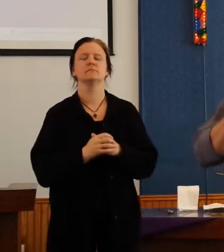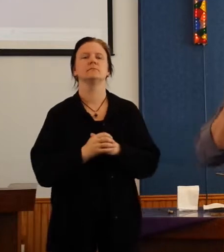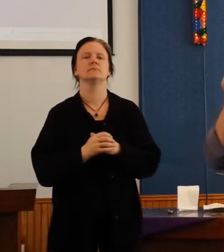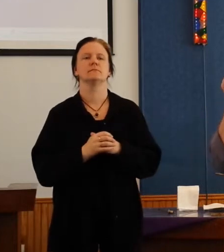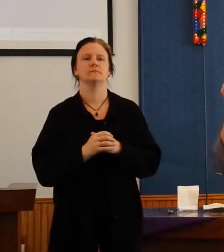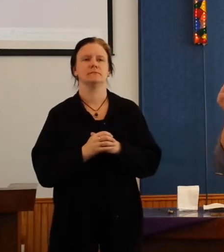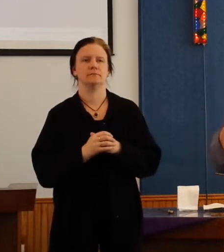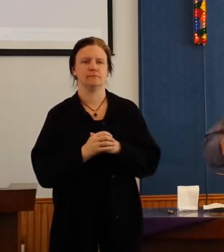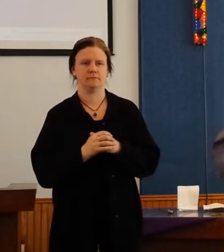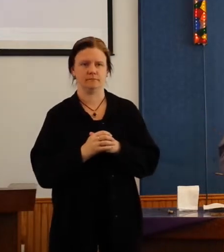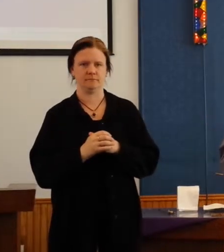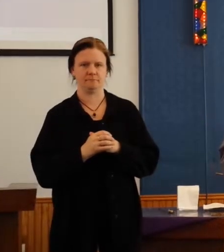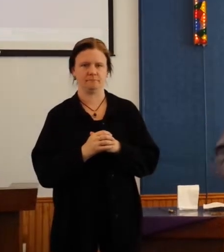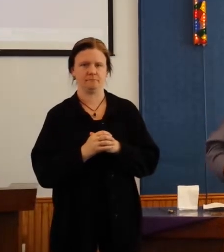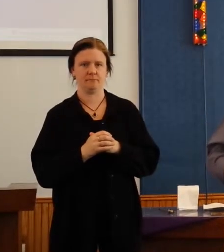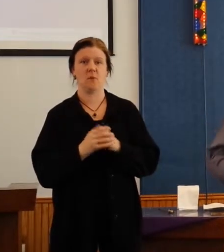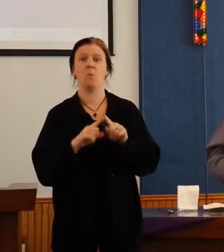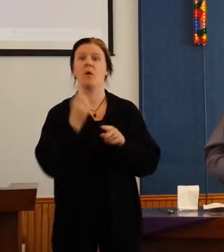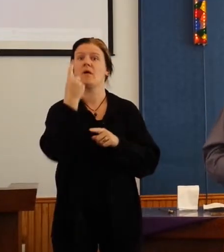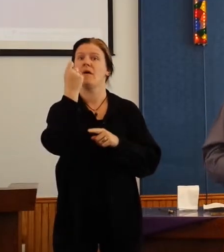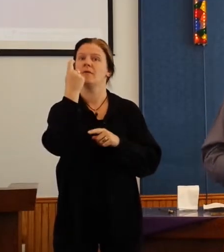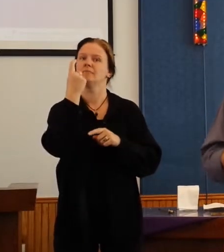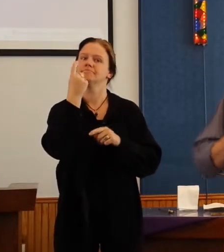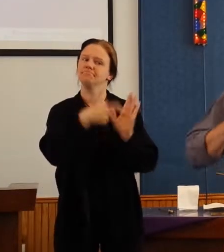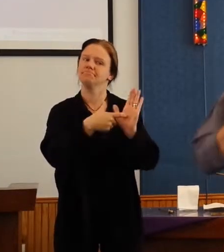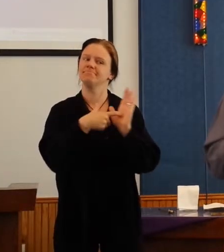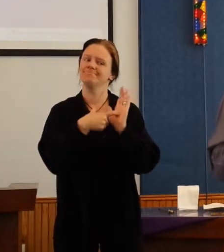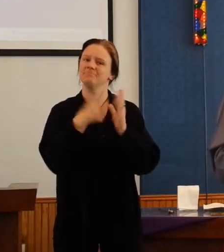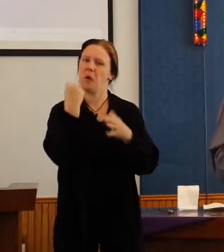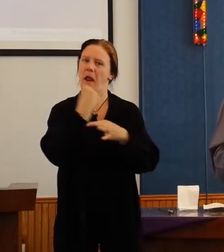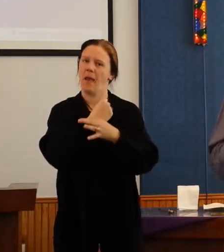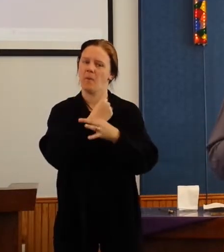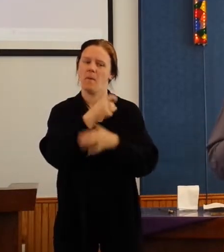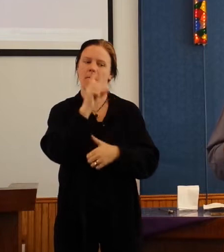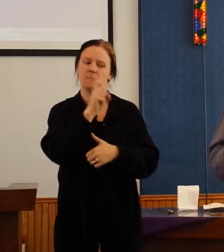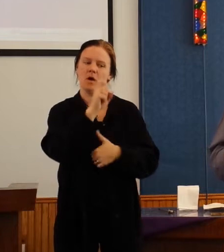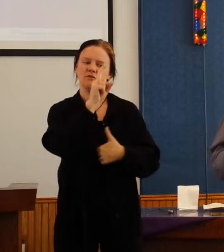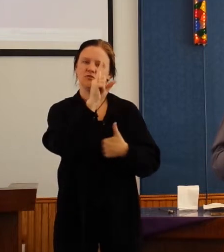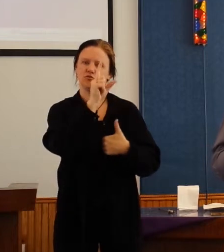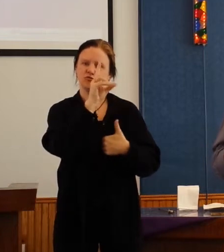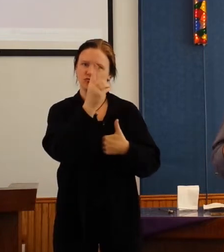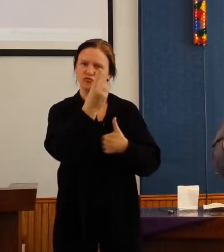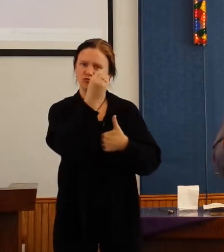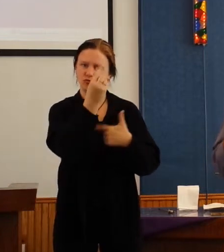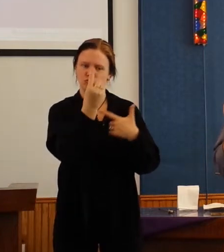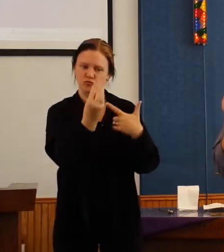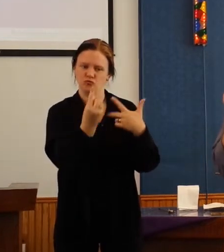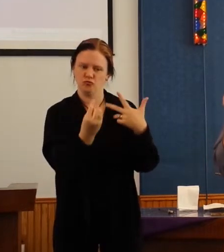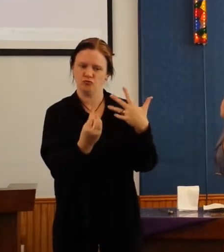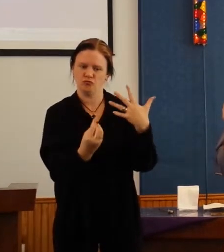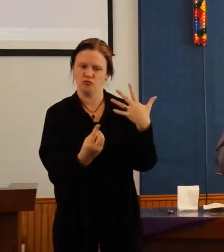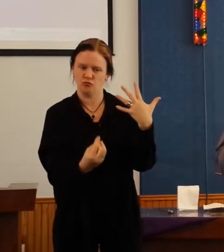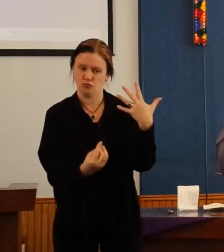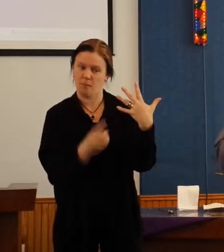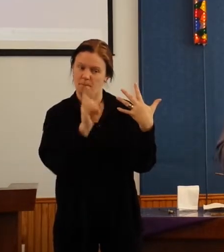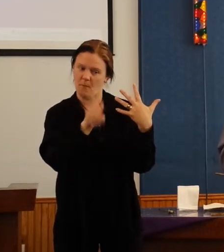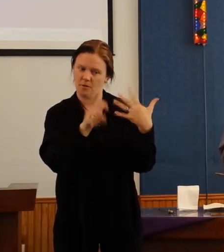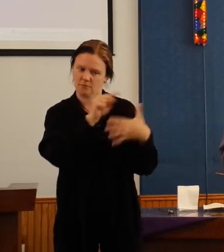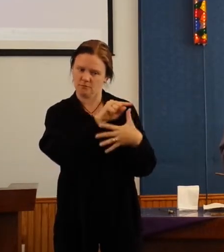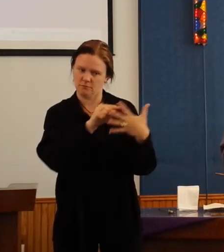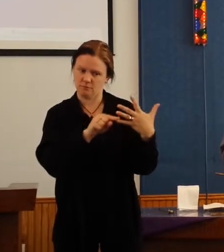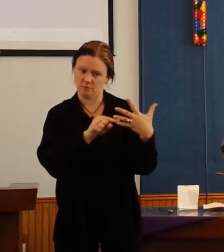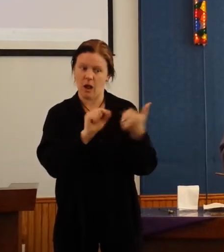God makes it a conditional covenant now, requiring Abraham and his descendants to seal the covenant by